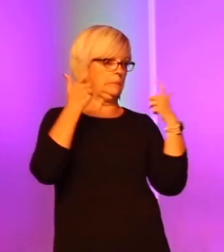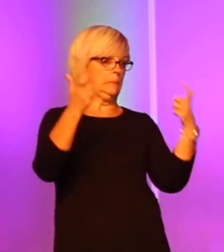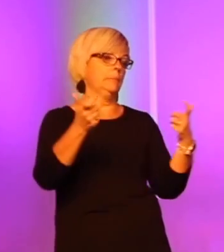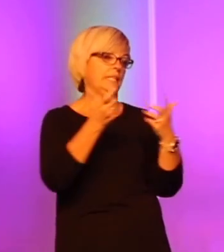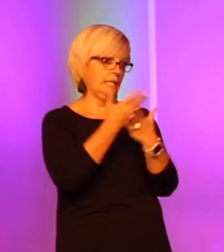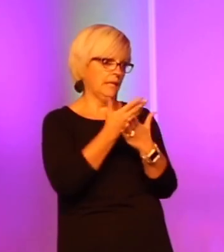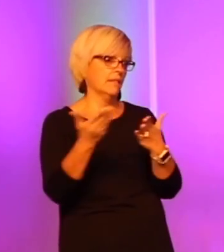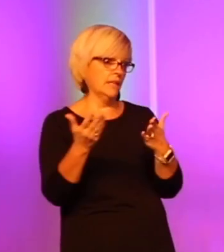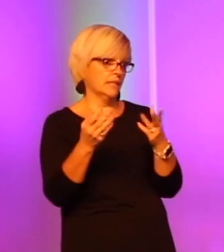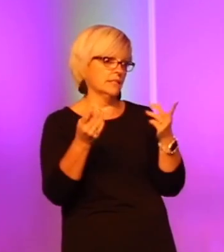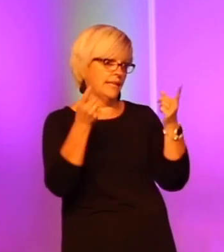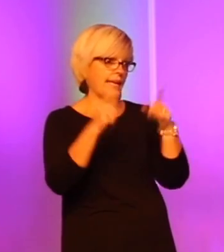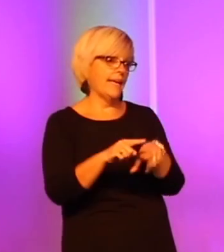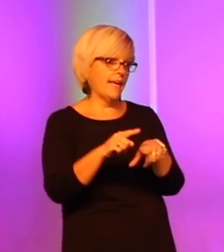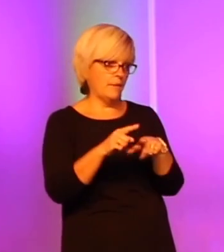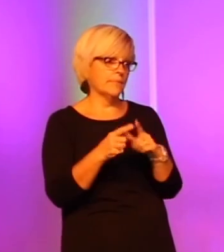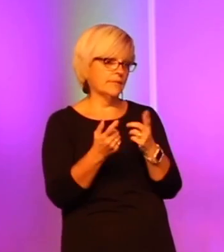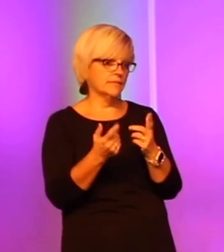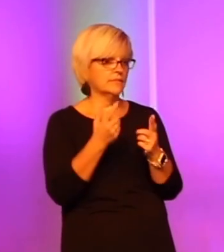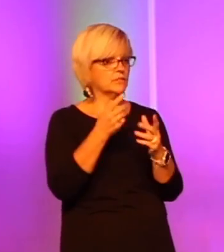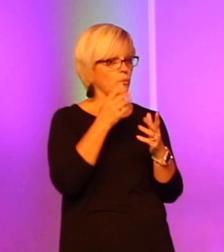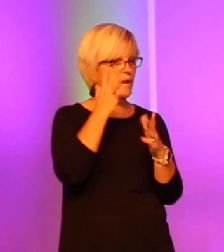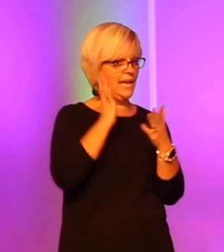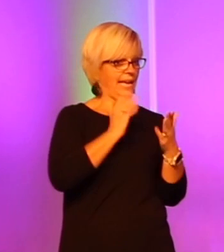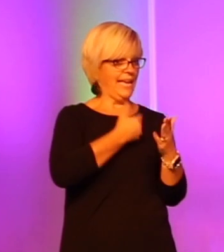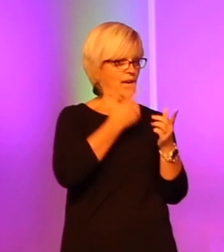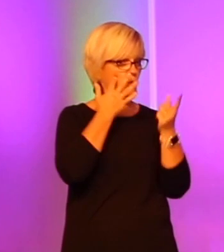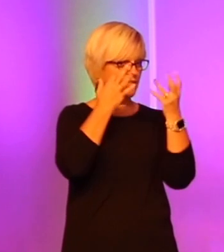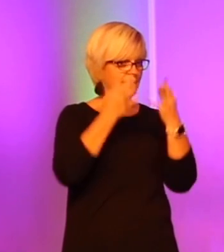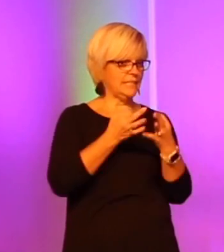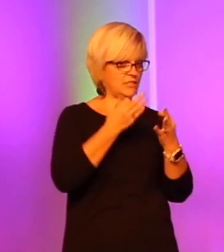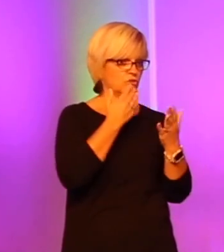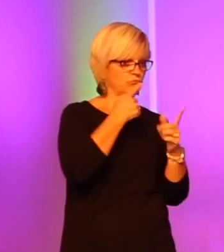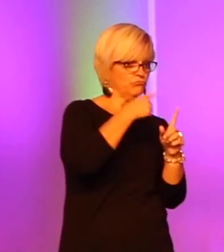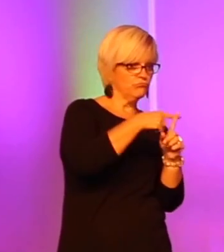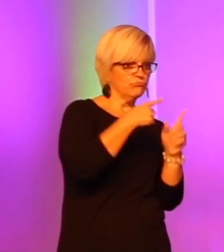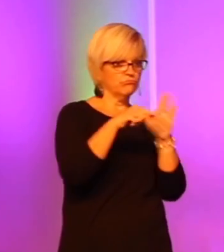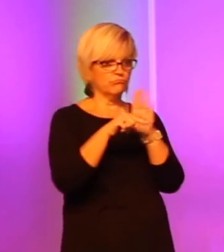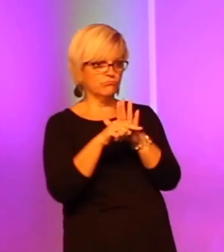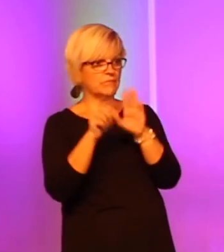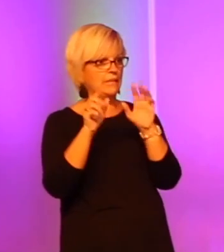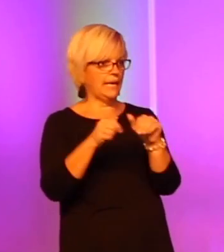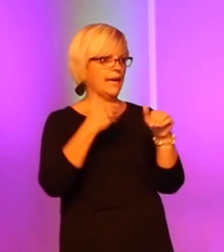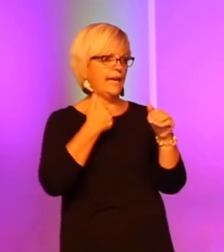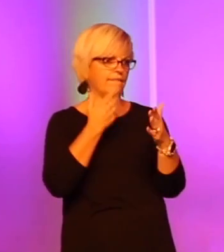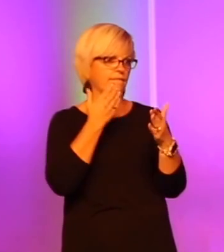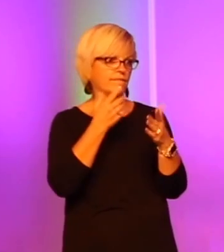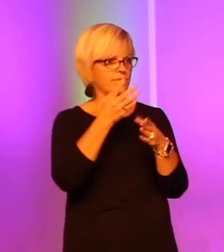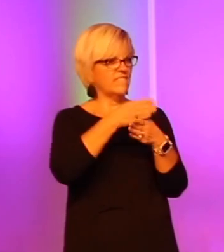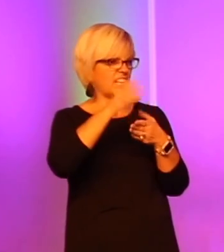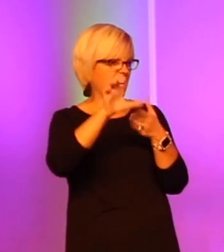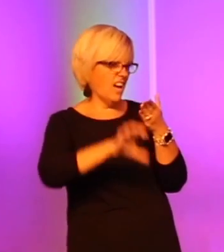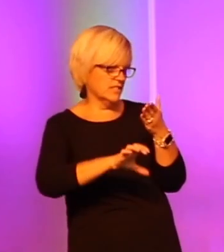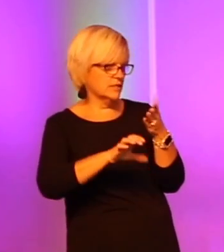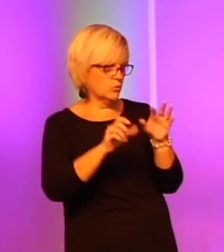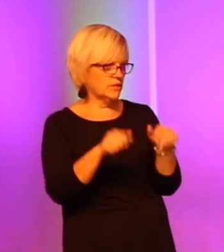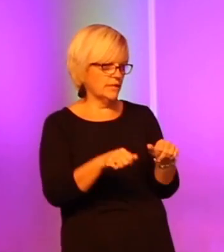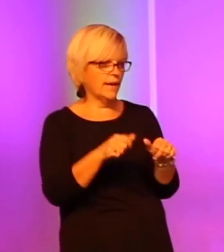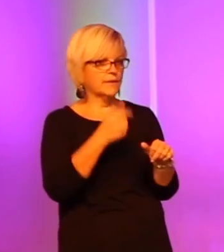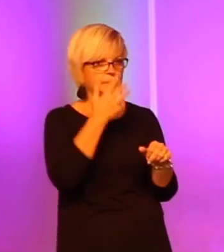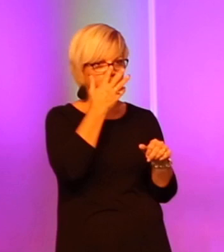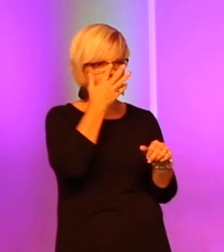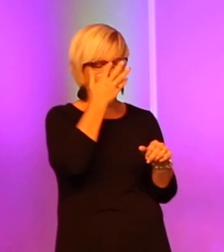bad, can have large consequences long term. The final way that we try to convince ourselves that there will be